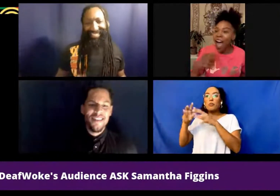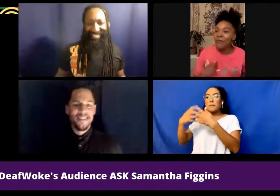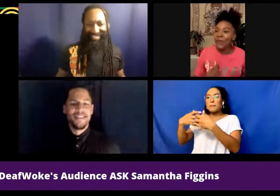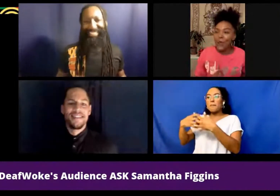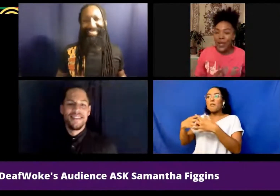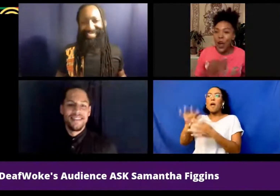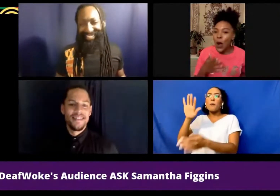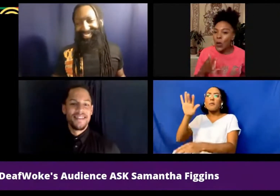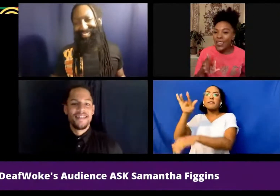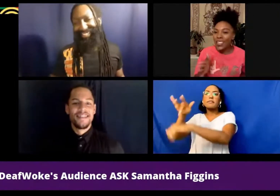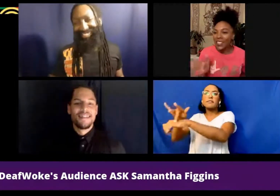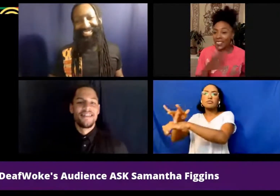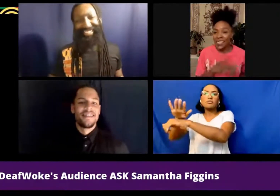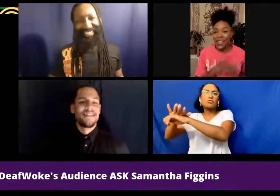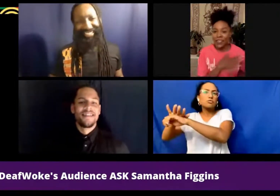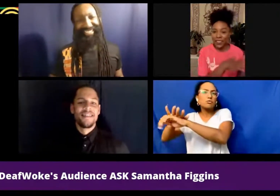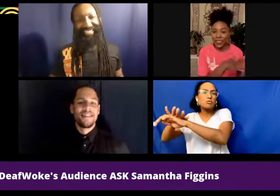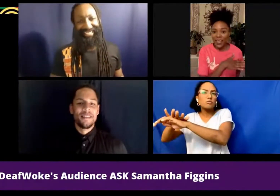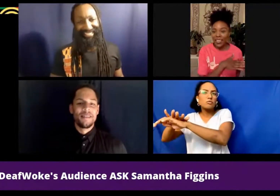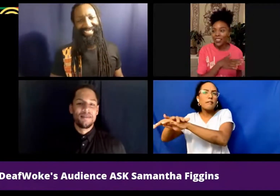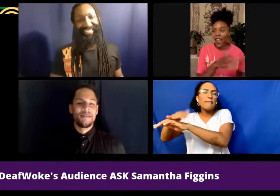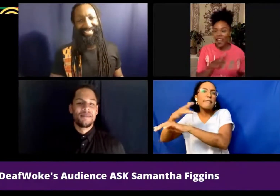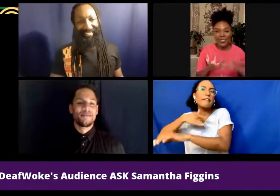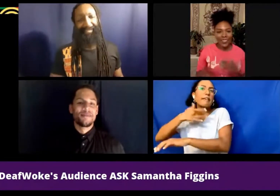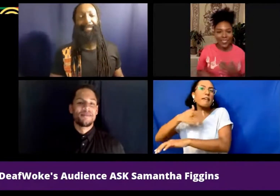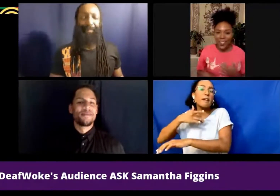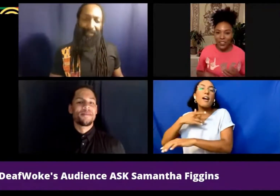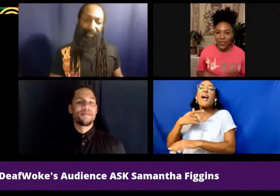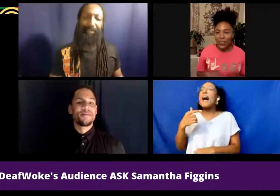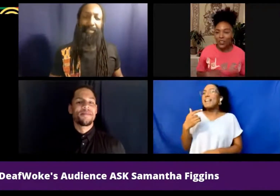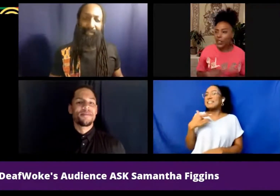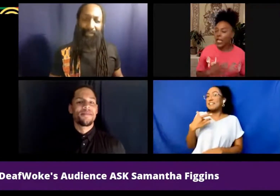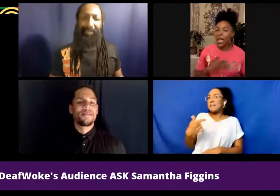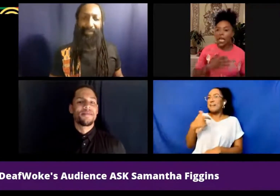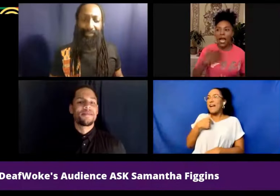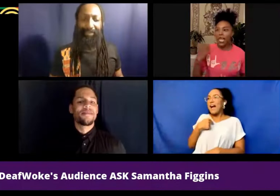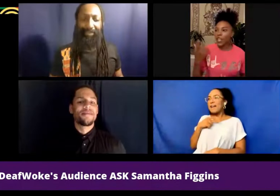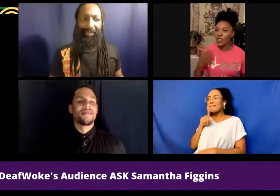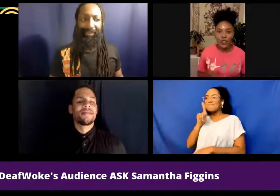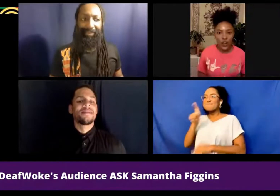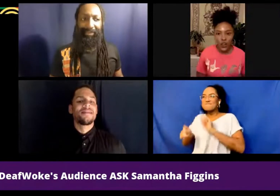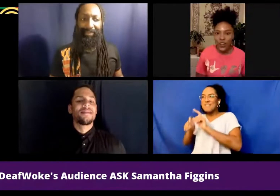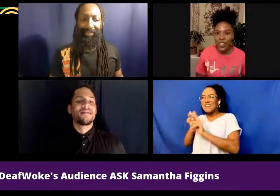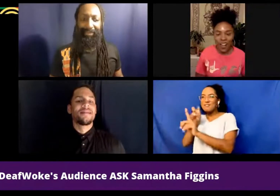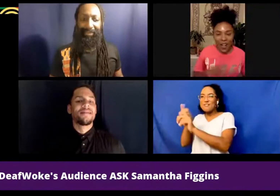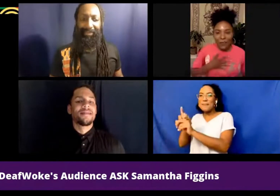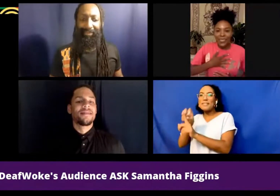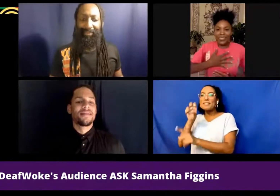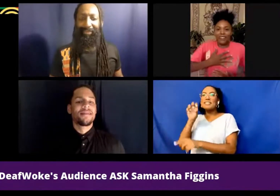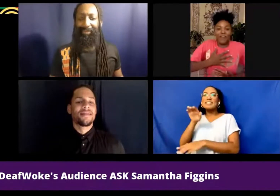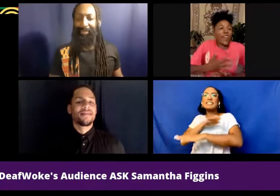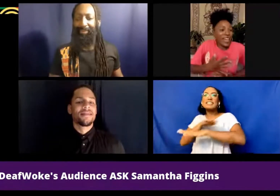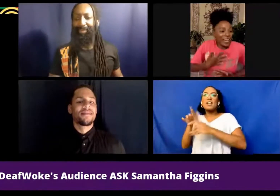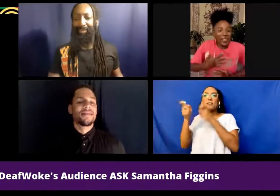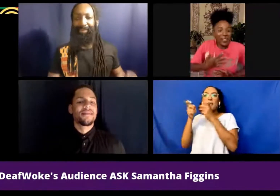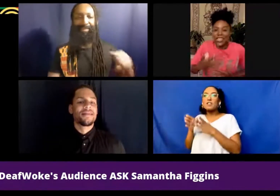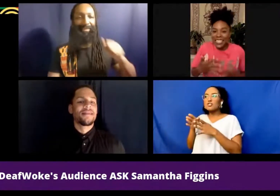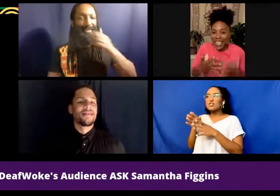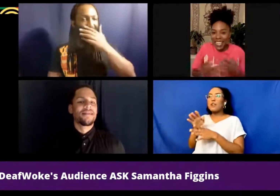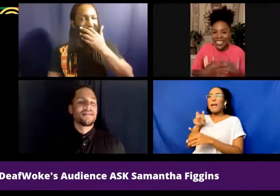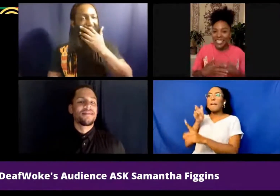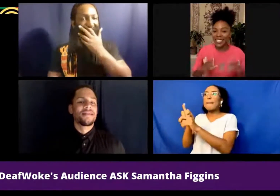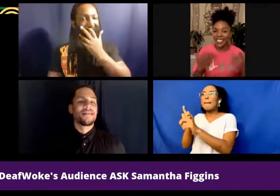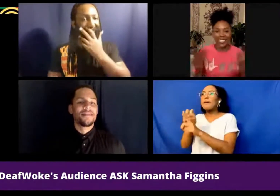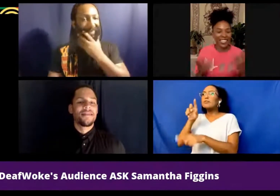Okay. I'm the one always on the side of the stage asking the stage manager, like, can you turn it up? I need to feel it in